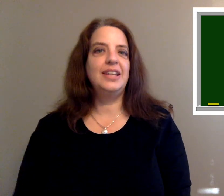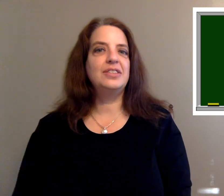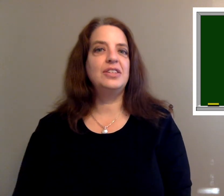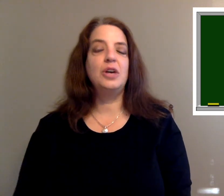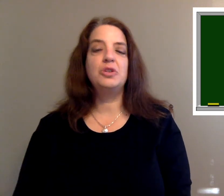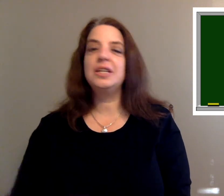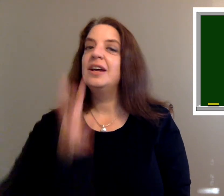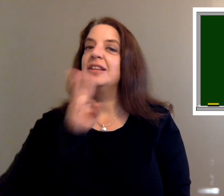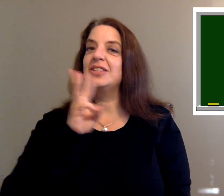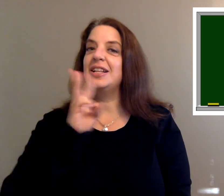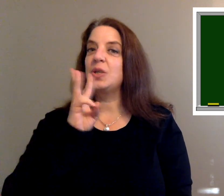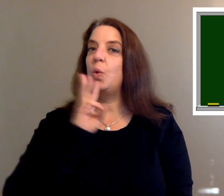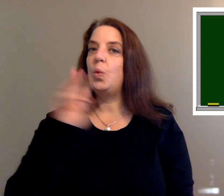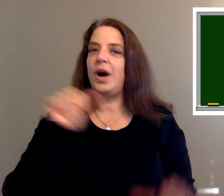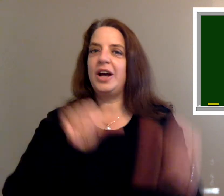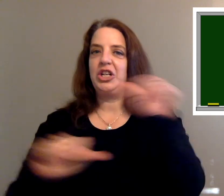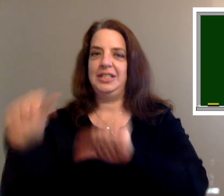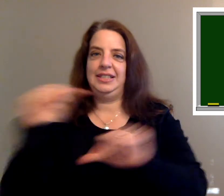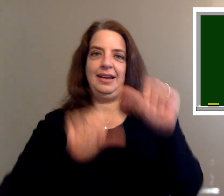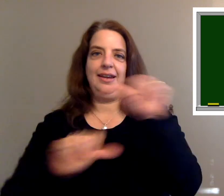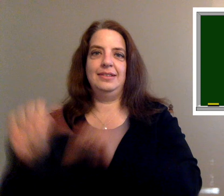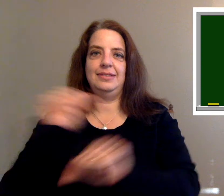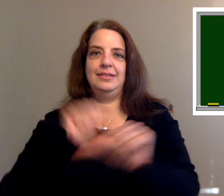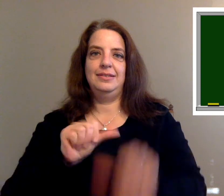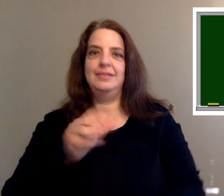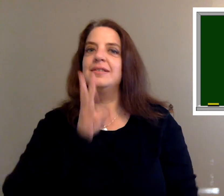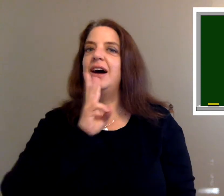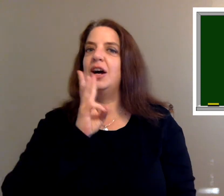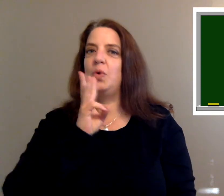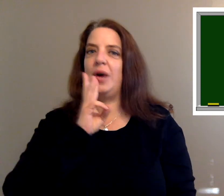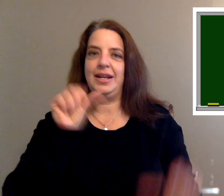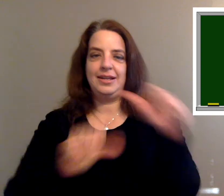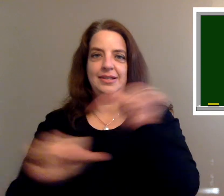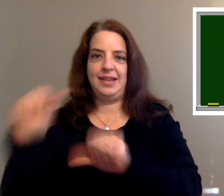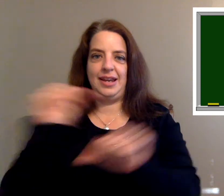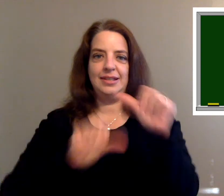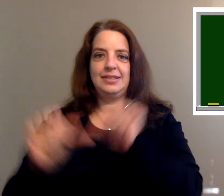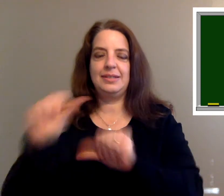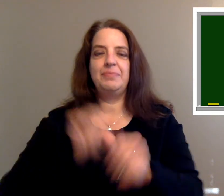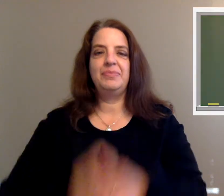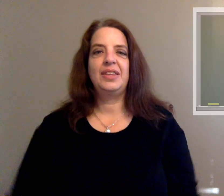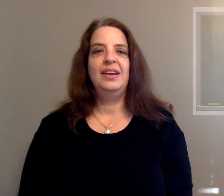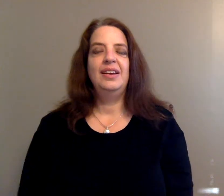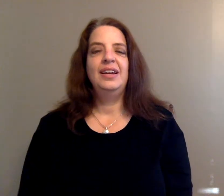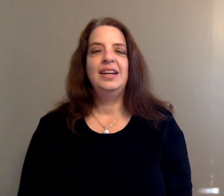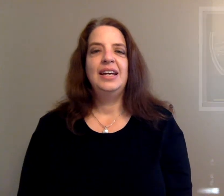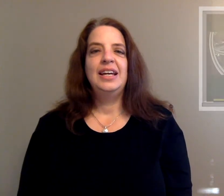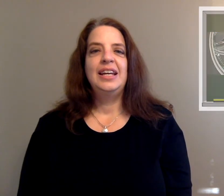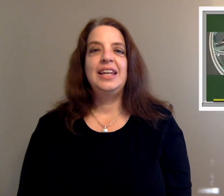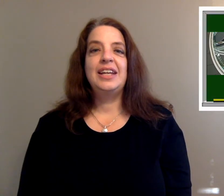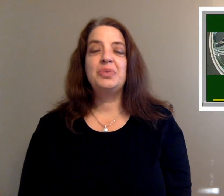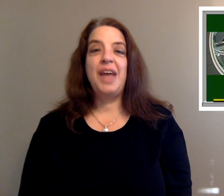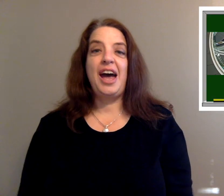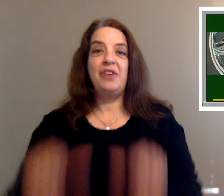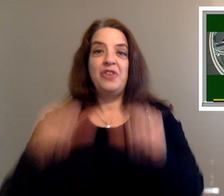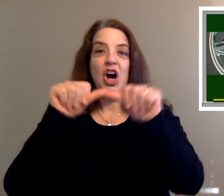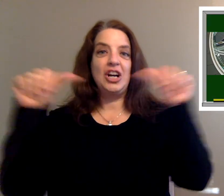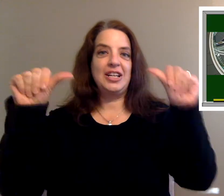in the ocean. So that's water science, aquatic science. Next we have